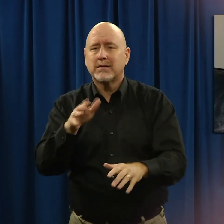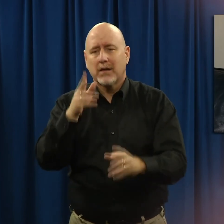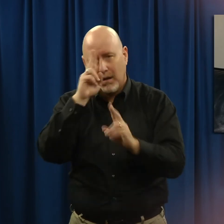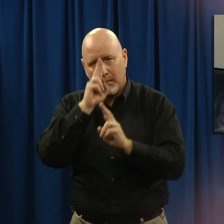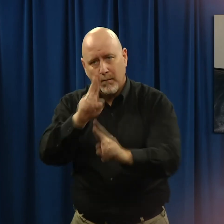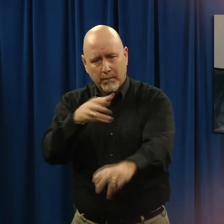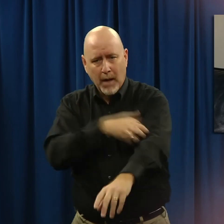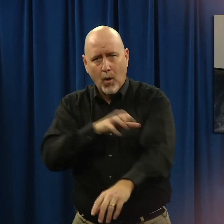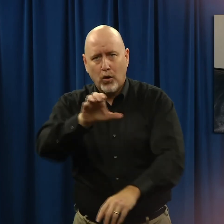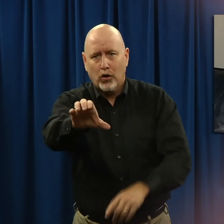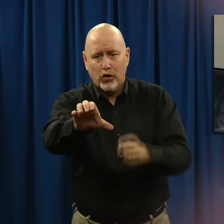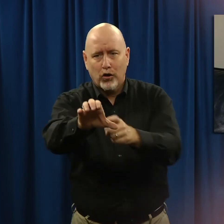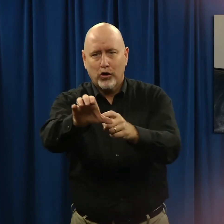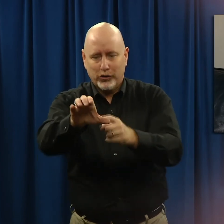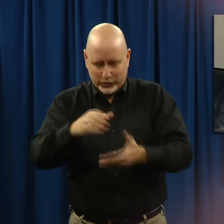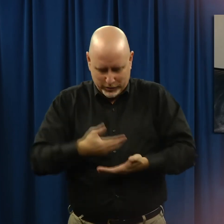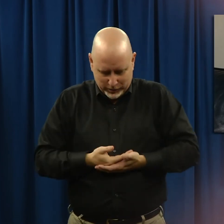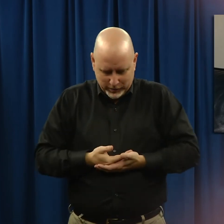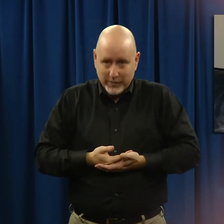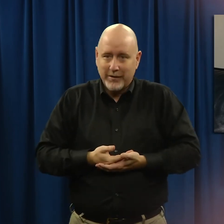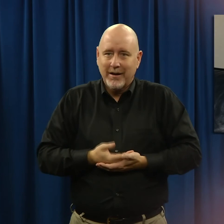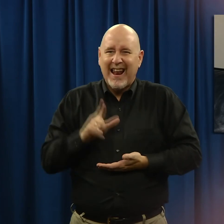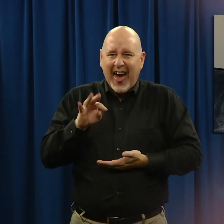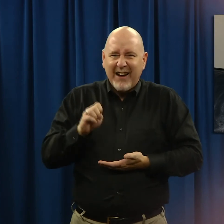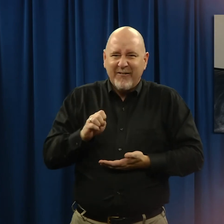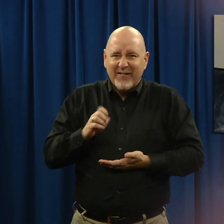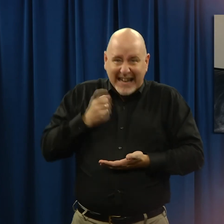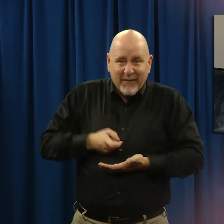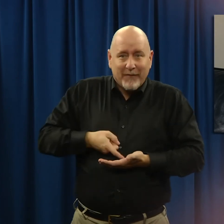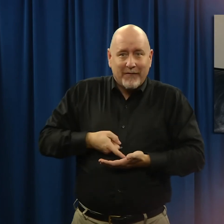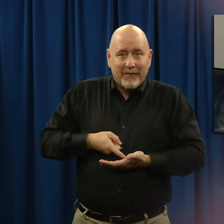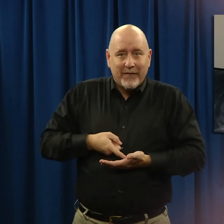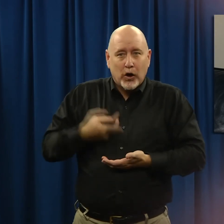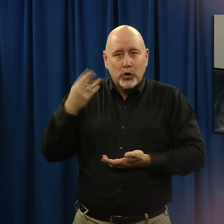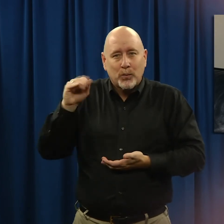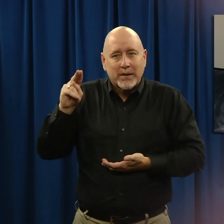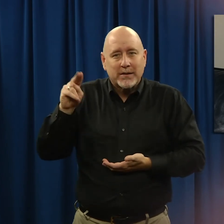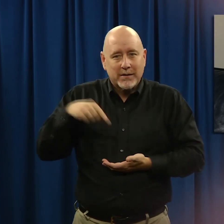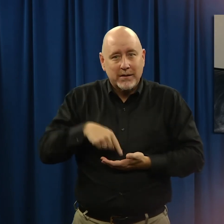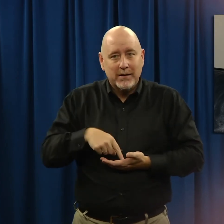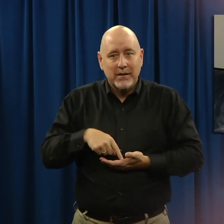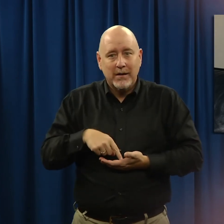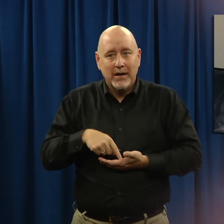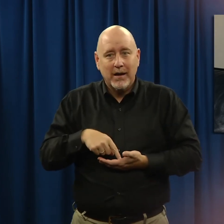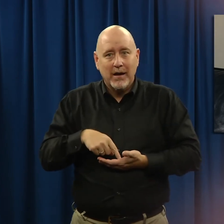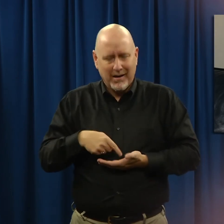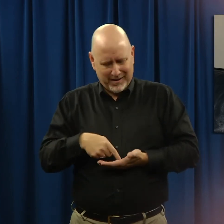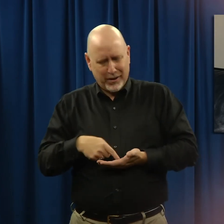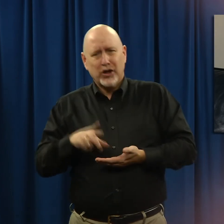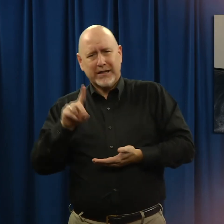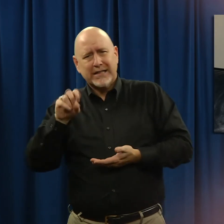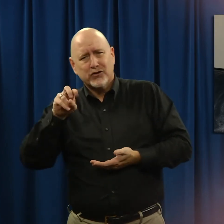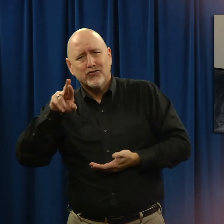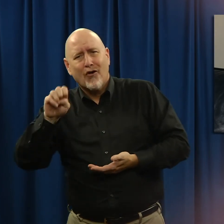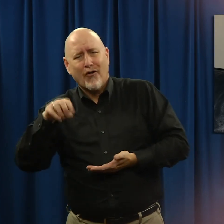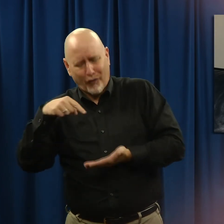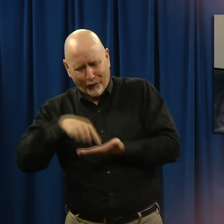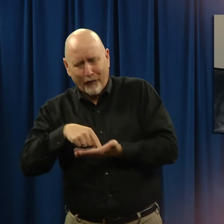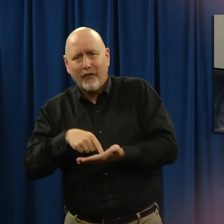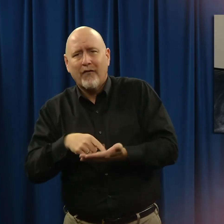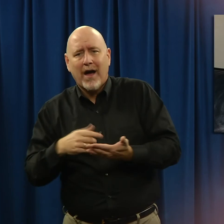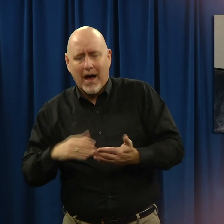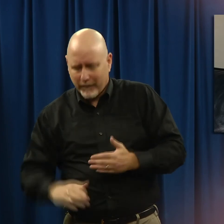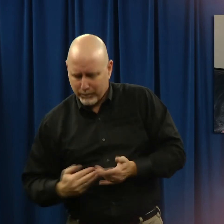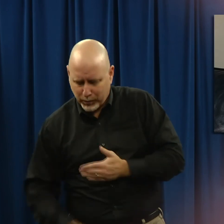privilege of giving life to another human being, an innocent child who deserves to have the